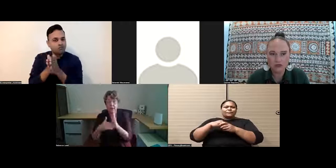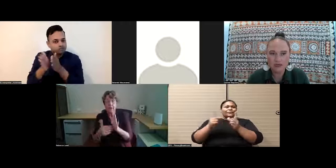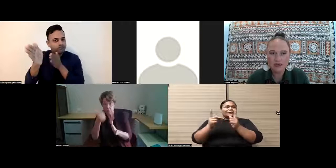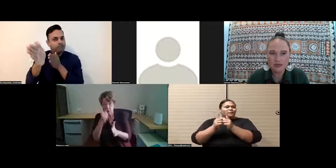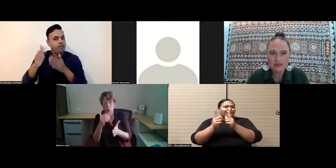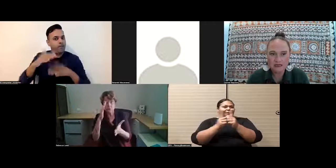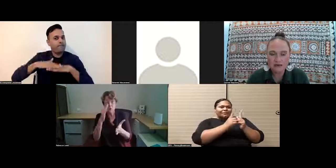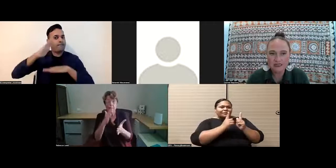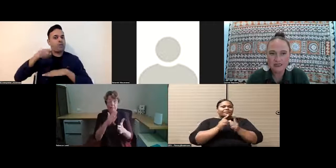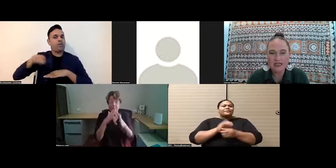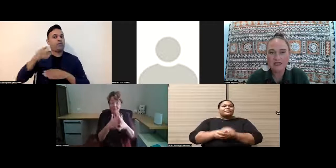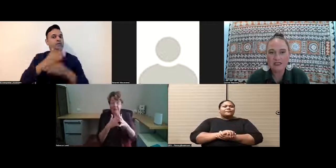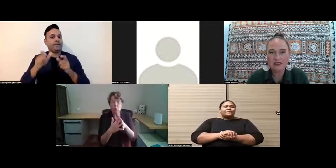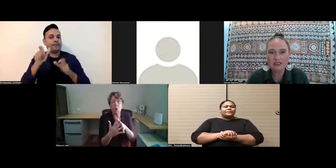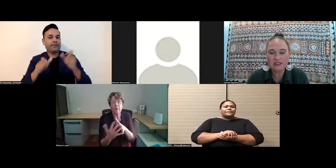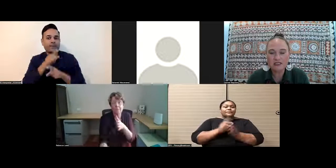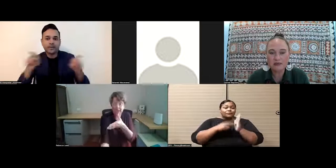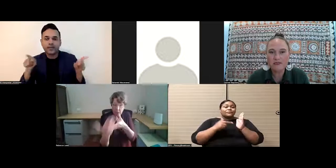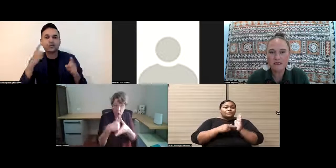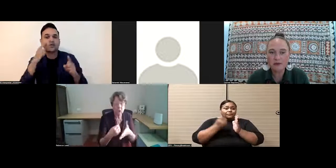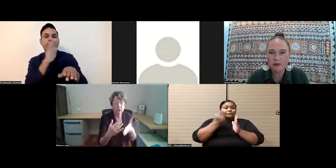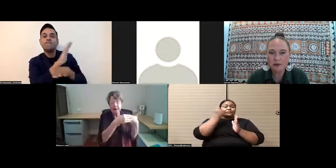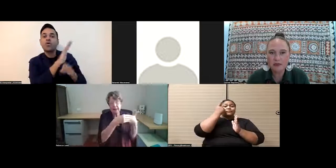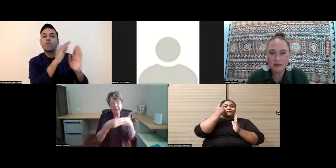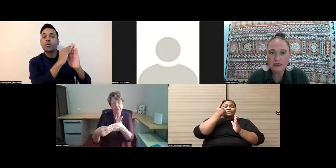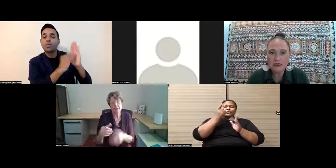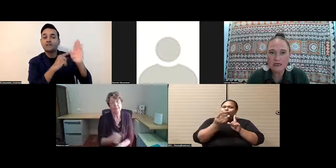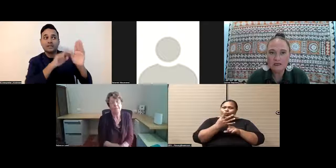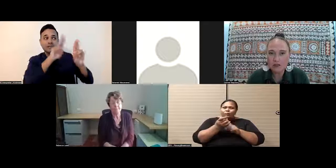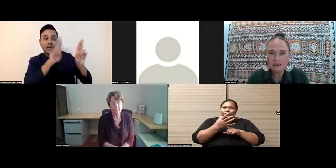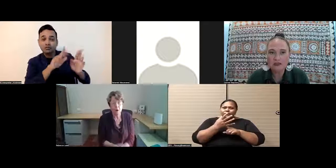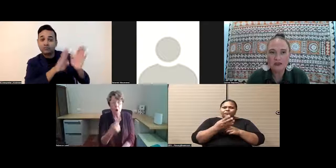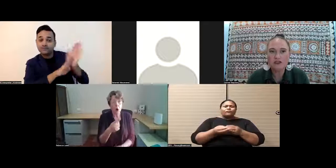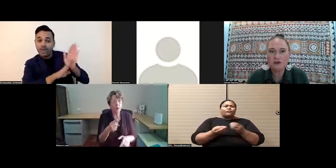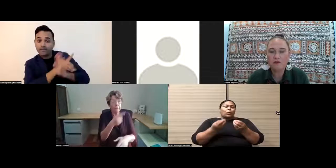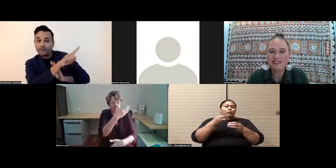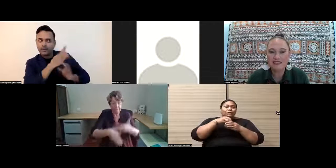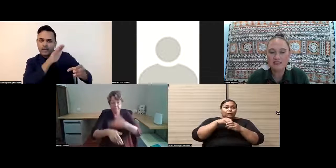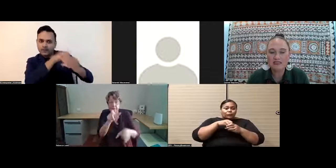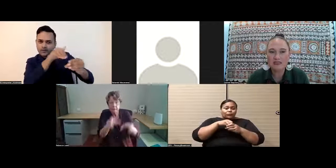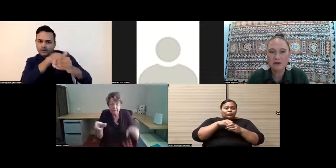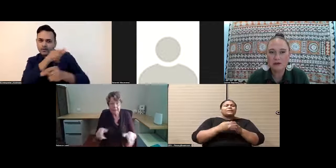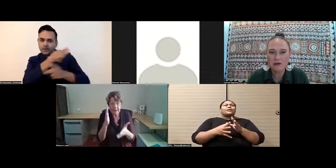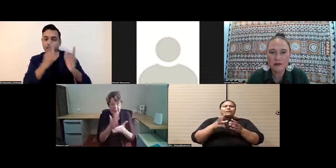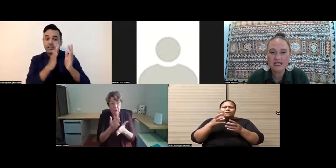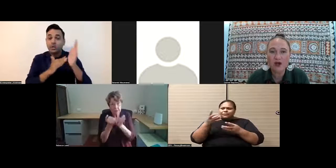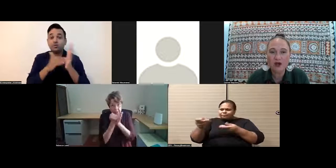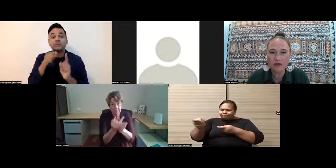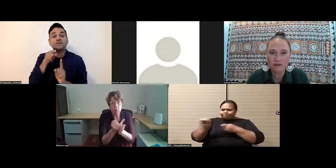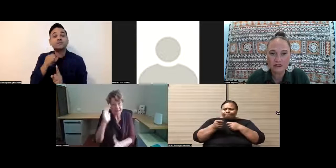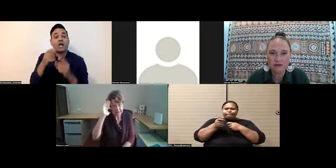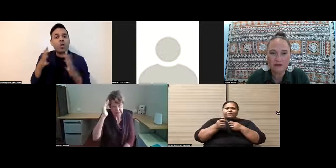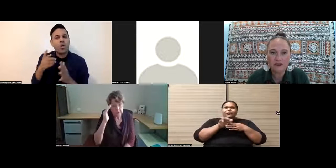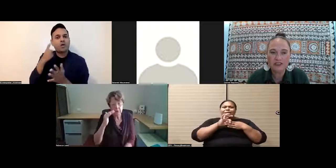inclusion, consideration, and leadership of disabled people in supporting the long-term resilience and prosperity of